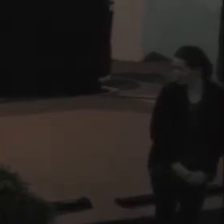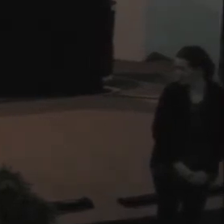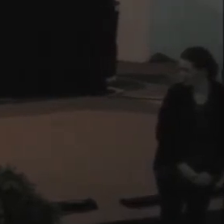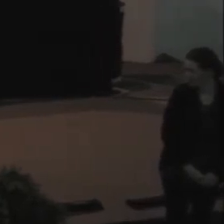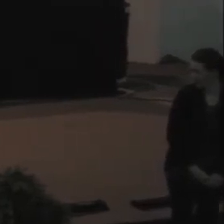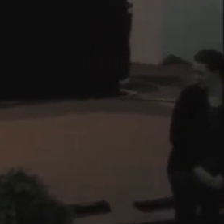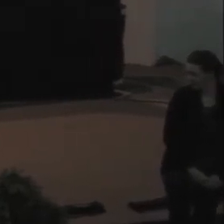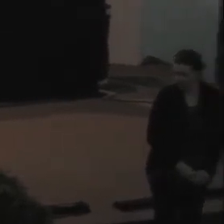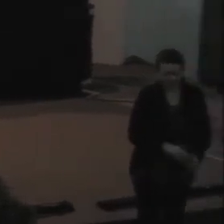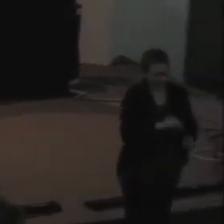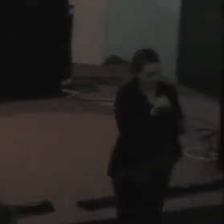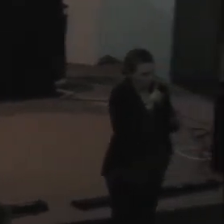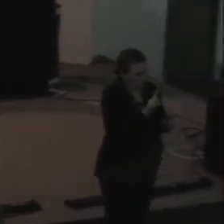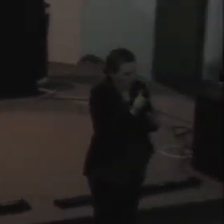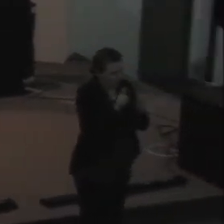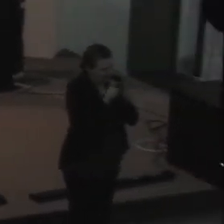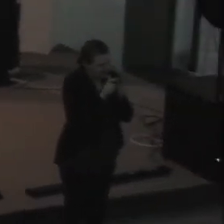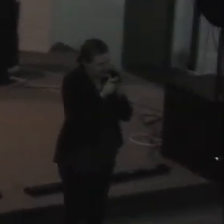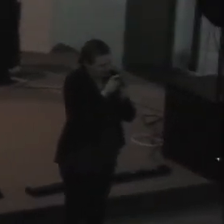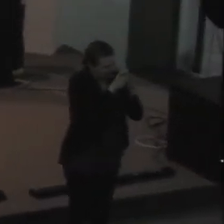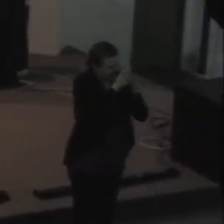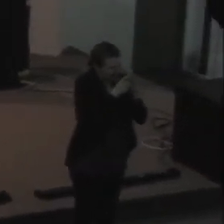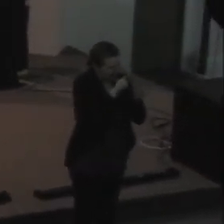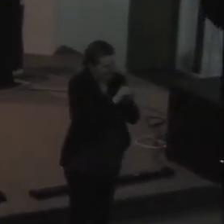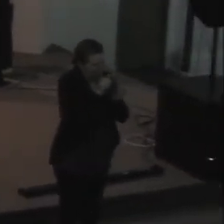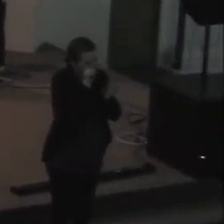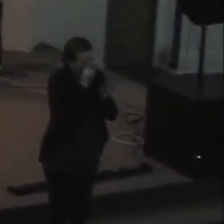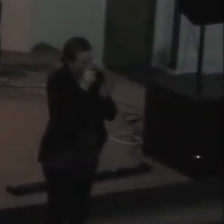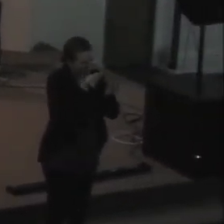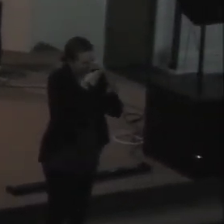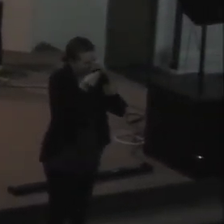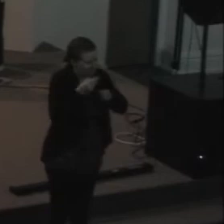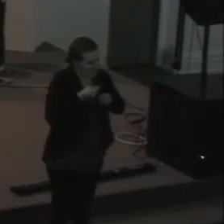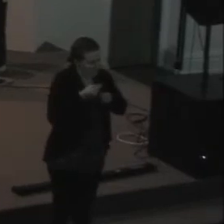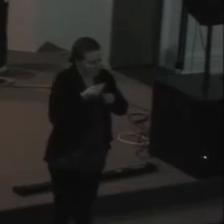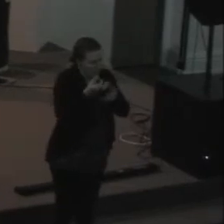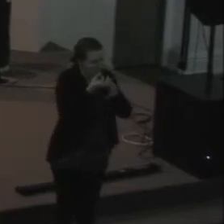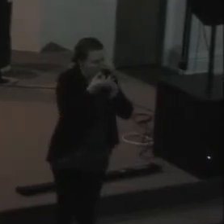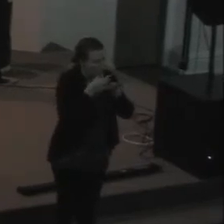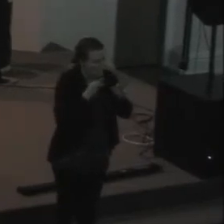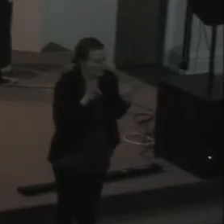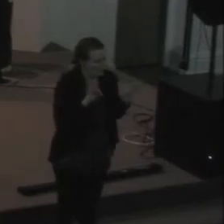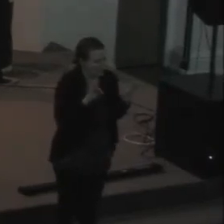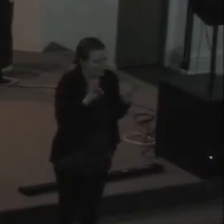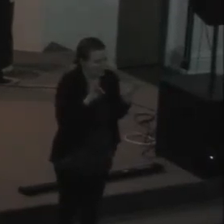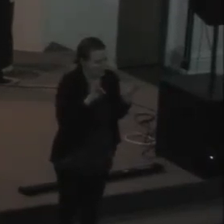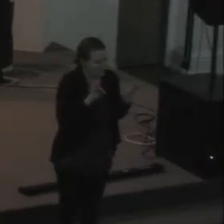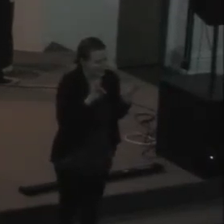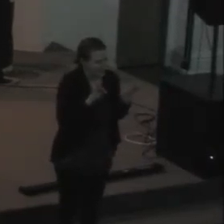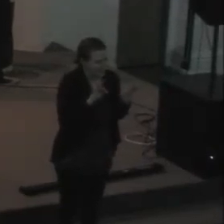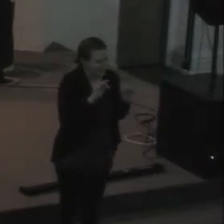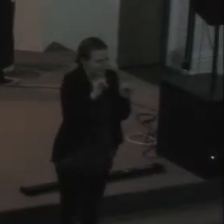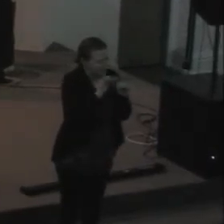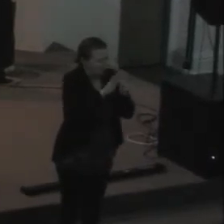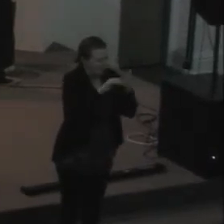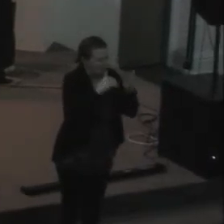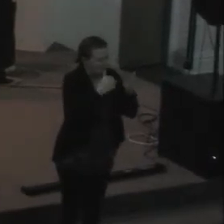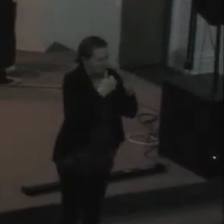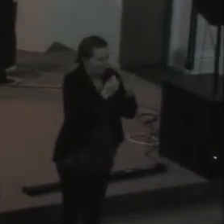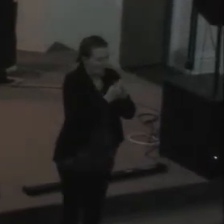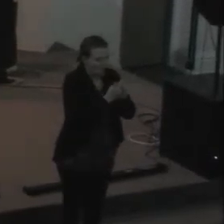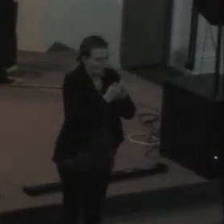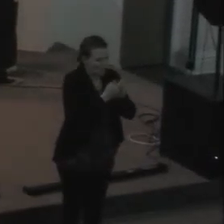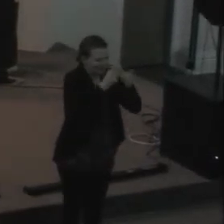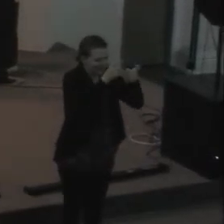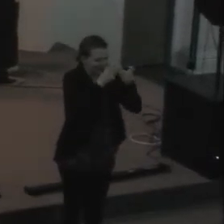just that one small gift that God gave us, all of us. It's free for the taking. Just like all the gifts that God has for us. They're